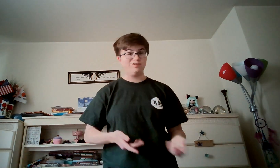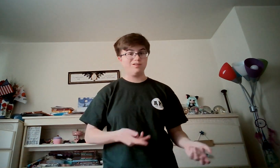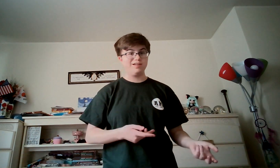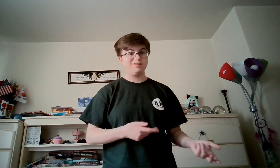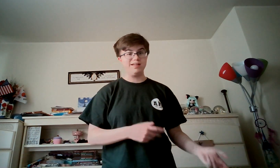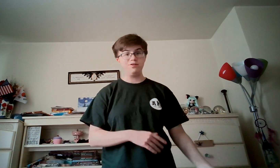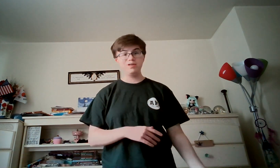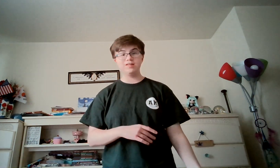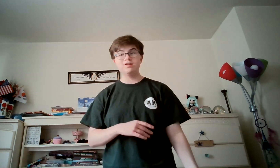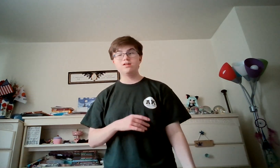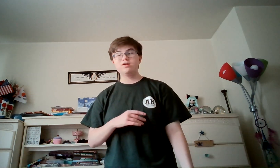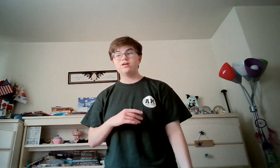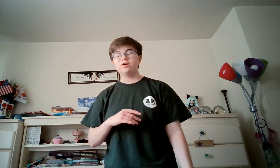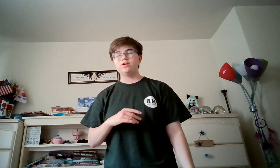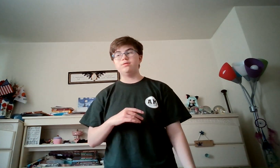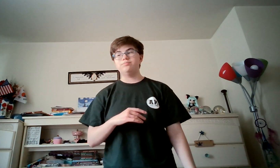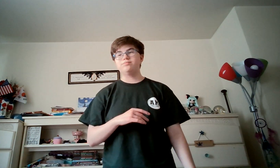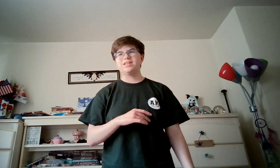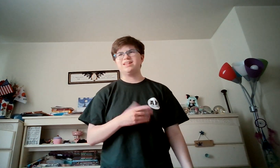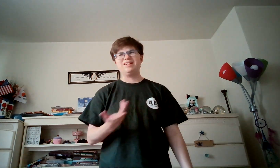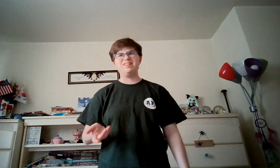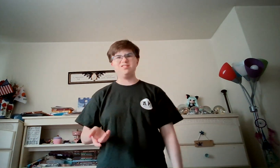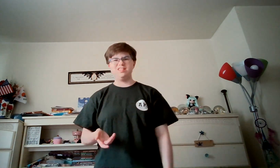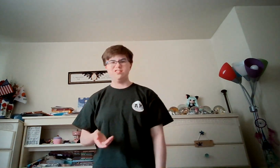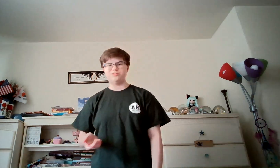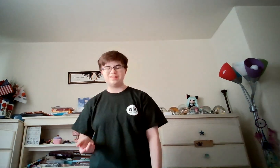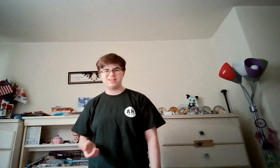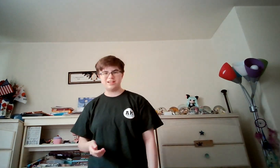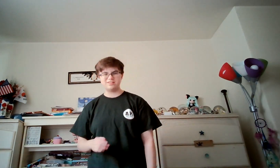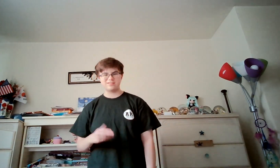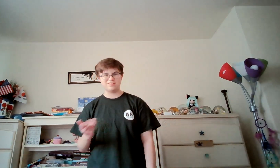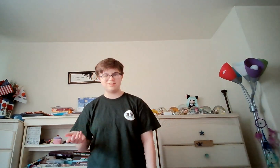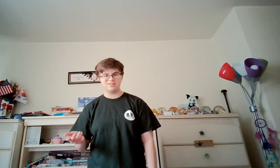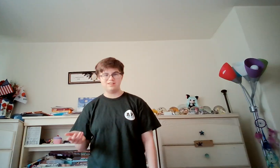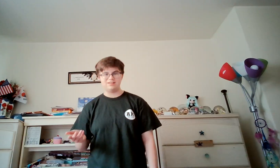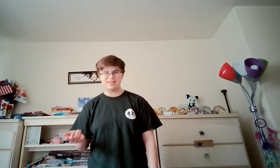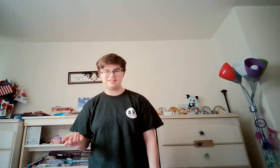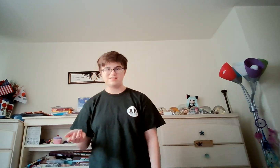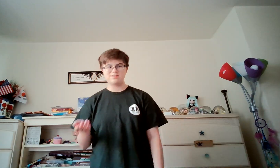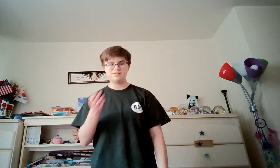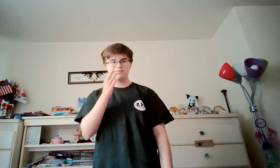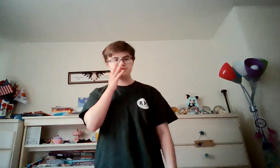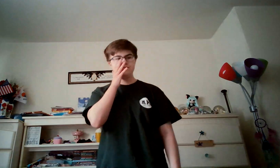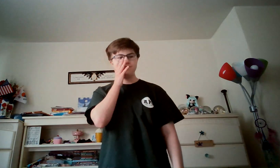class anyway. And I don't like doing the Wednesday classes because it's the latest.